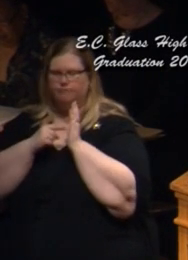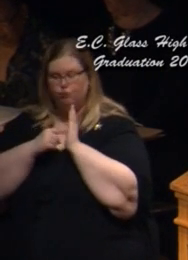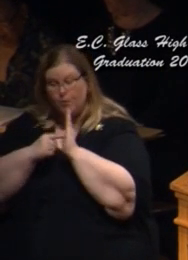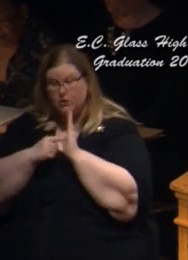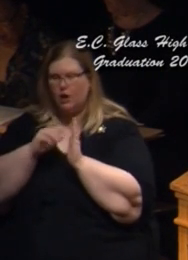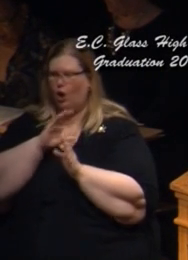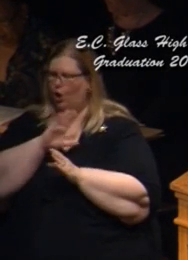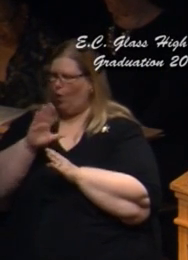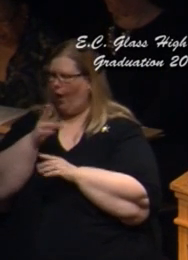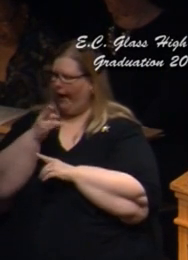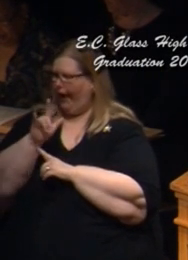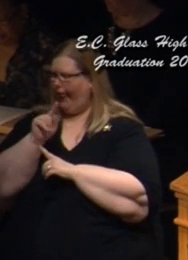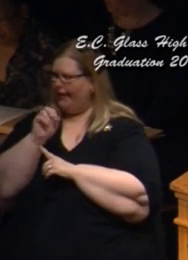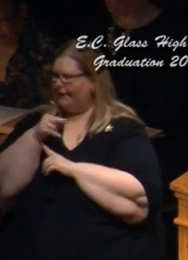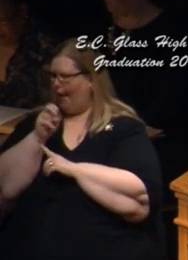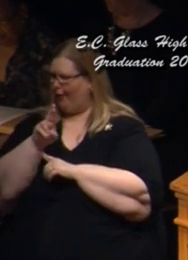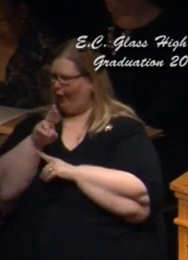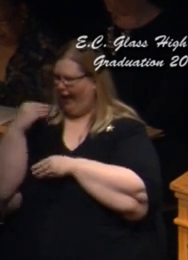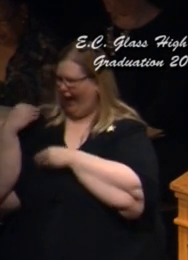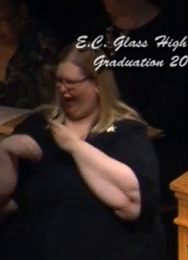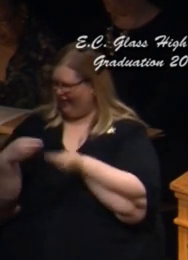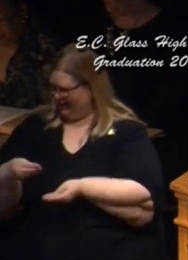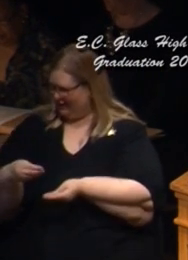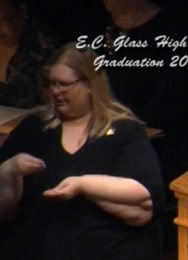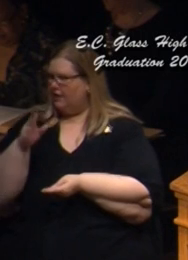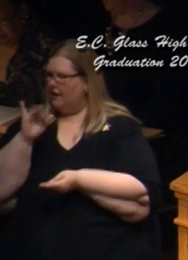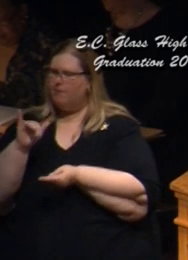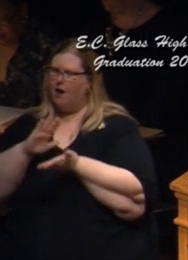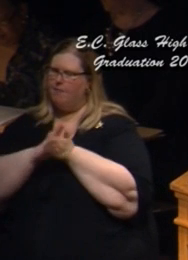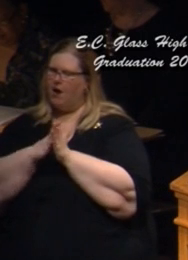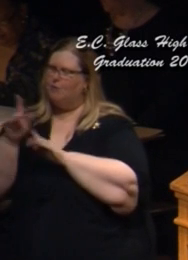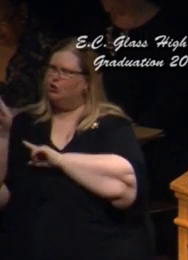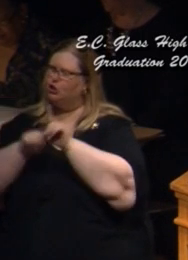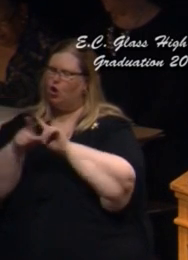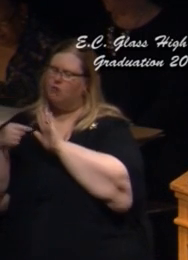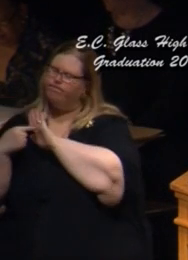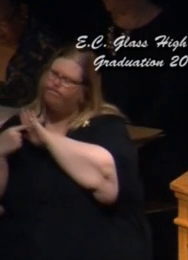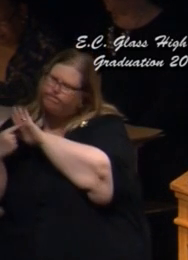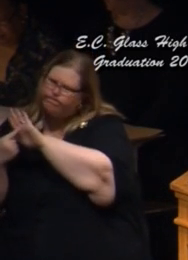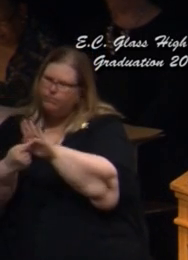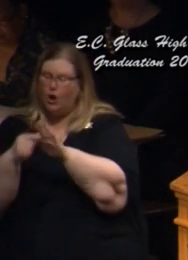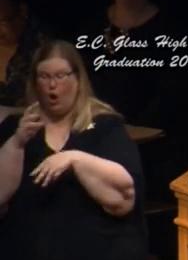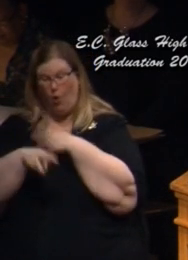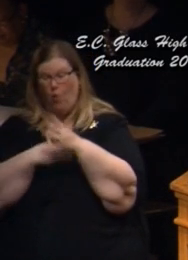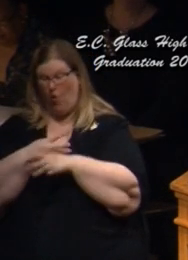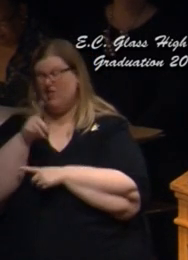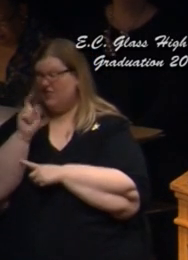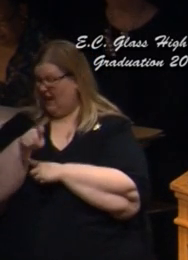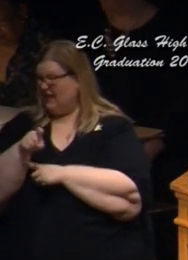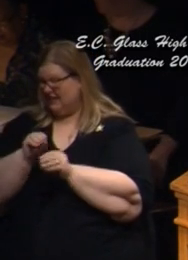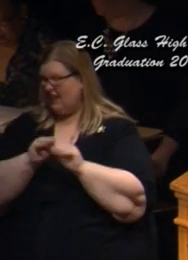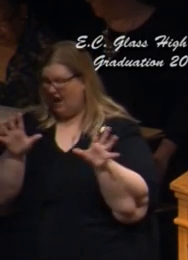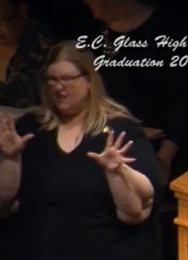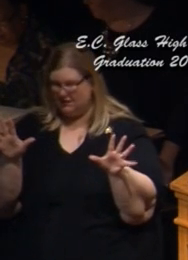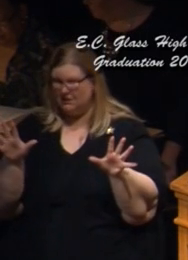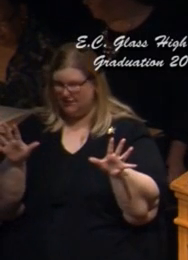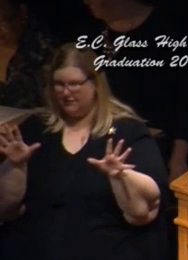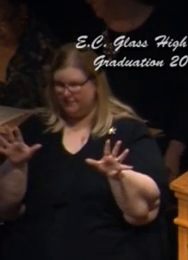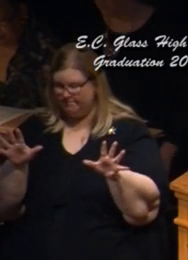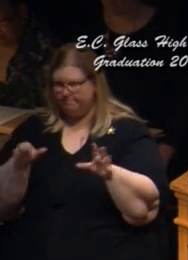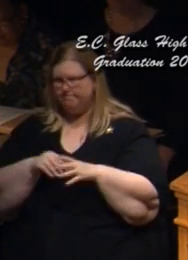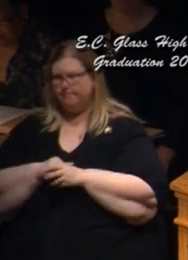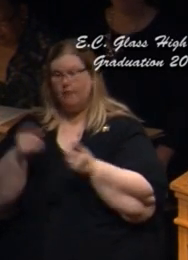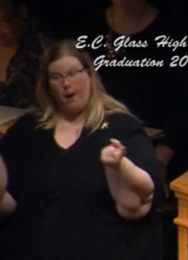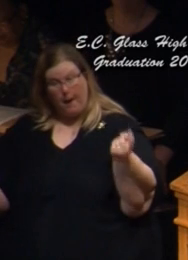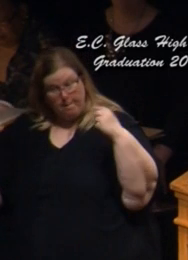your Hilltopper heritage by being shining stars in a world that needs light.